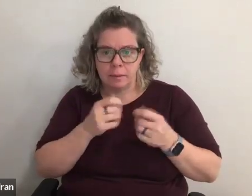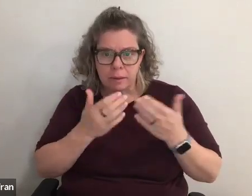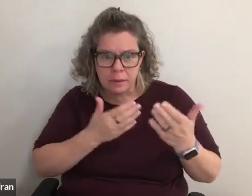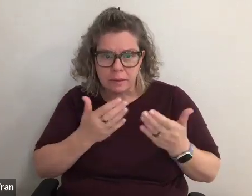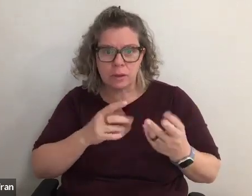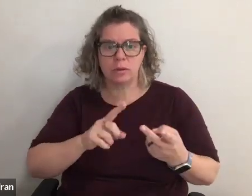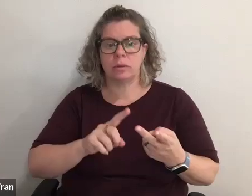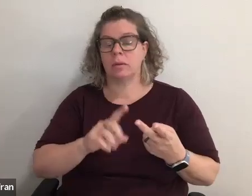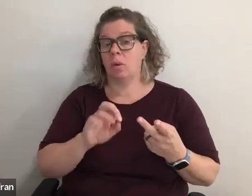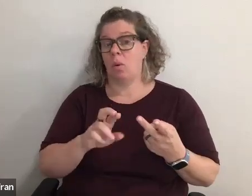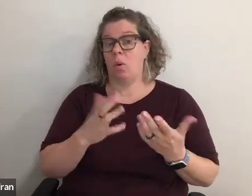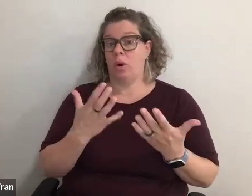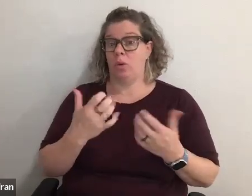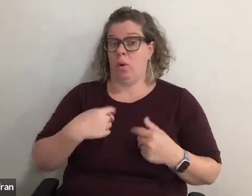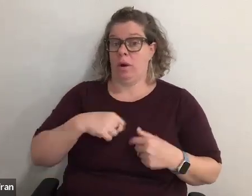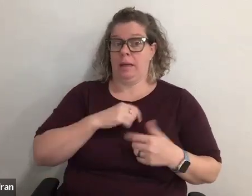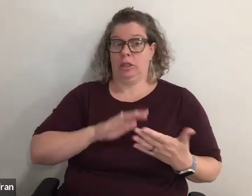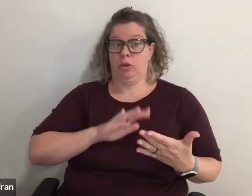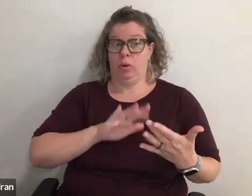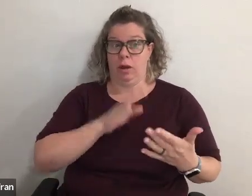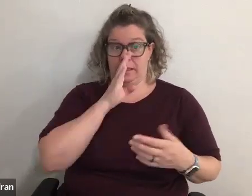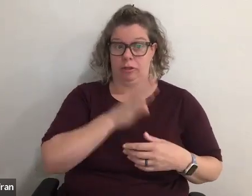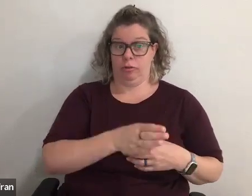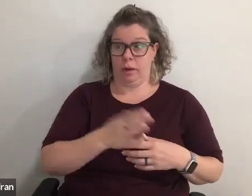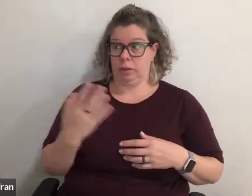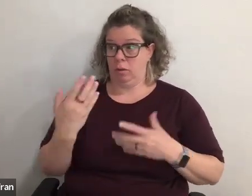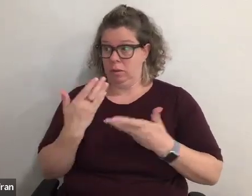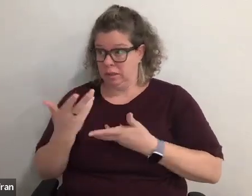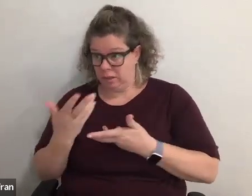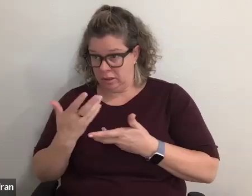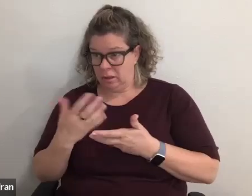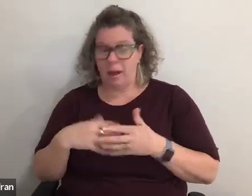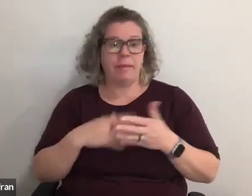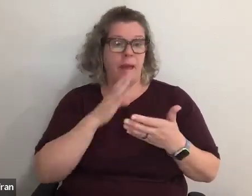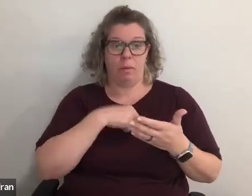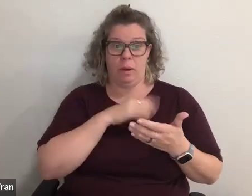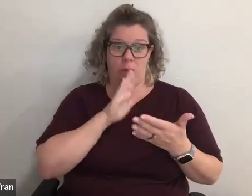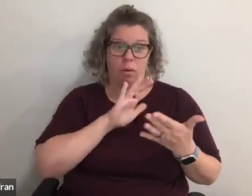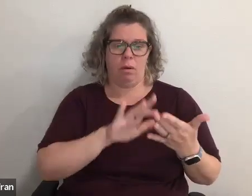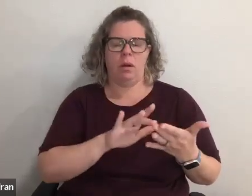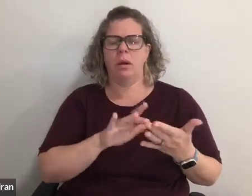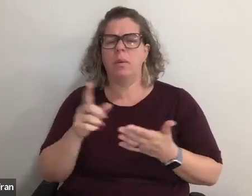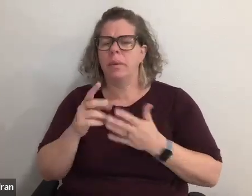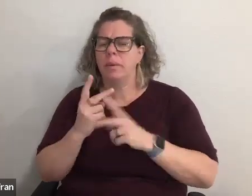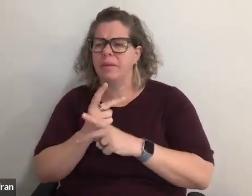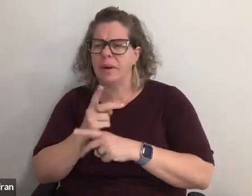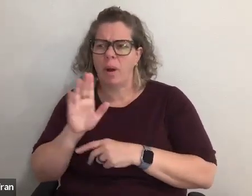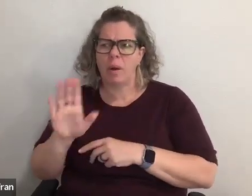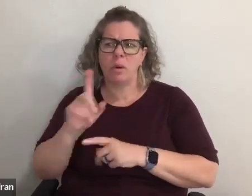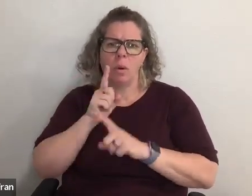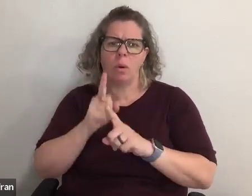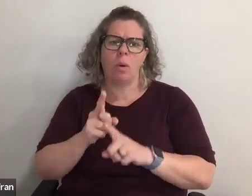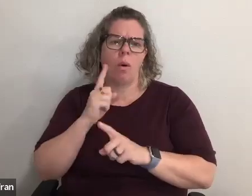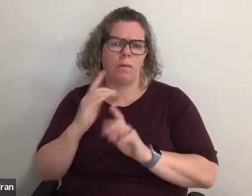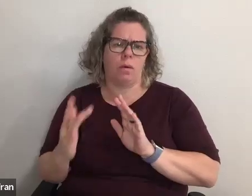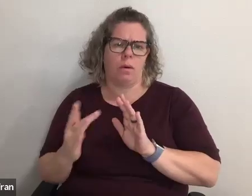or maybe it's you want us to contact them. So we'll kind of get an idea of what is it that you're hoping that